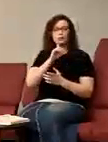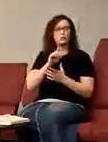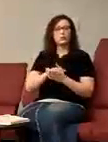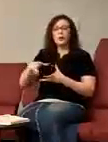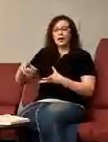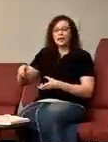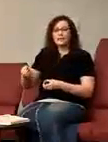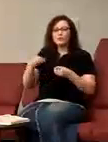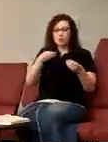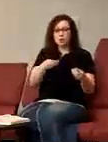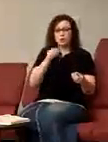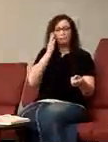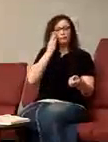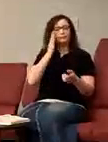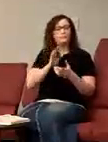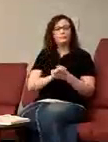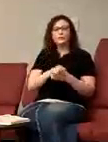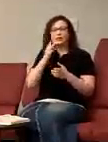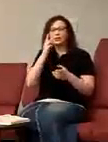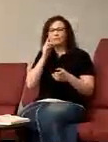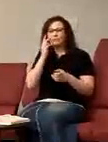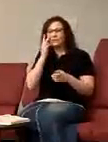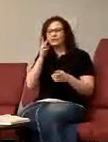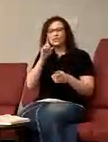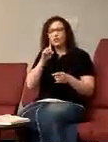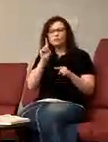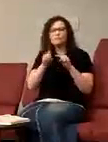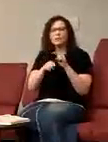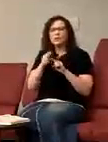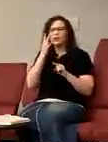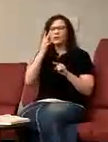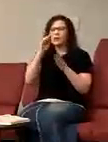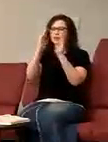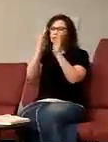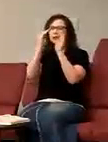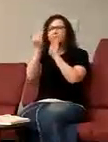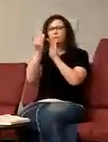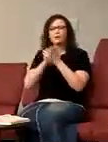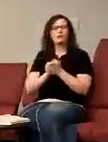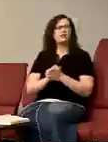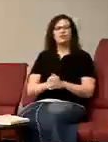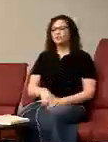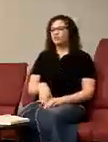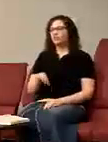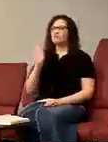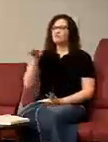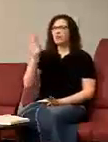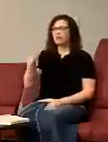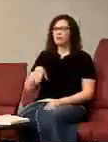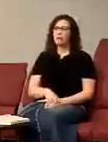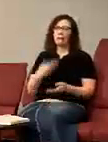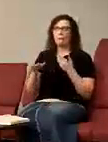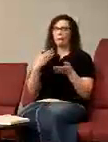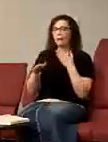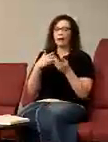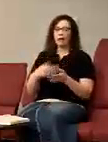took her, we bent down, and I said, see, you can't see the mirror. And I talked about the backup lights and all this stuff. And she's like, yeah, whatever.